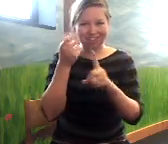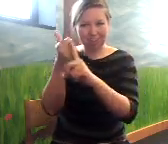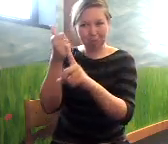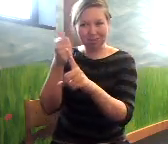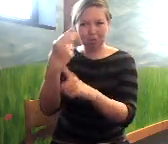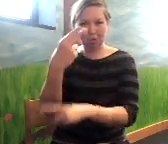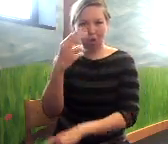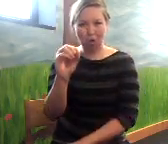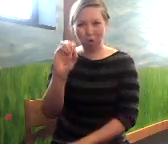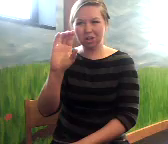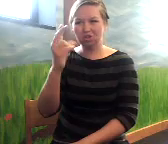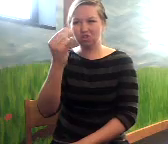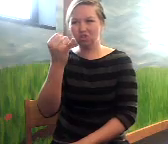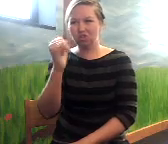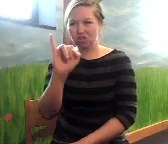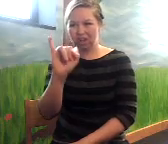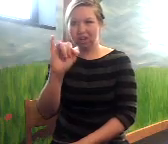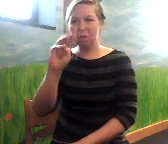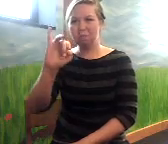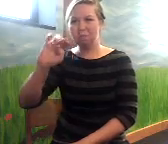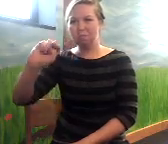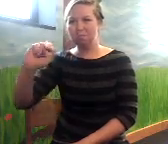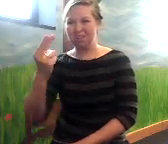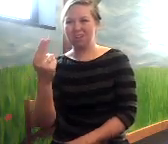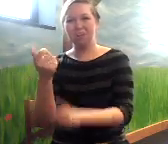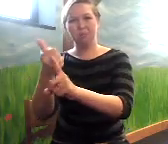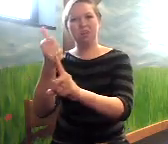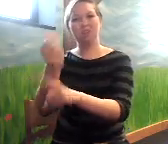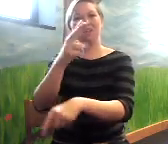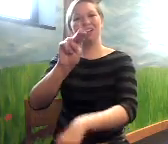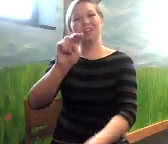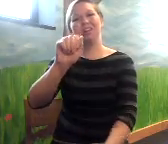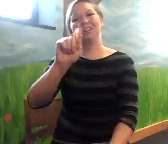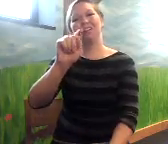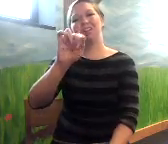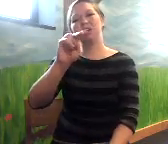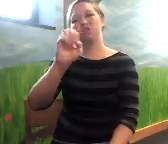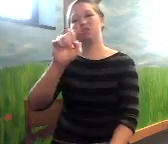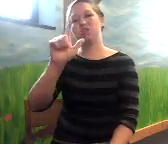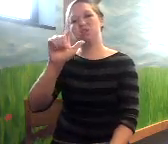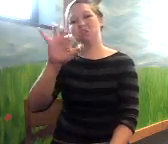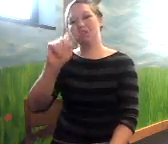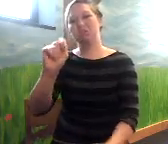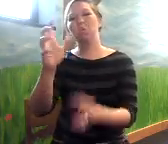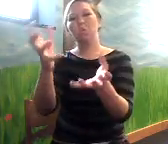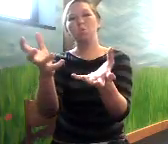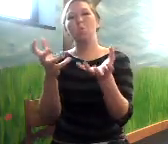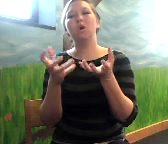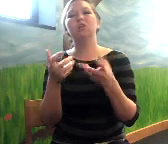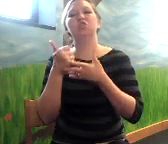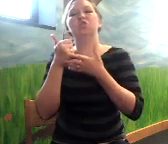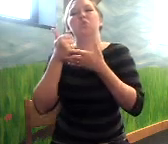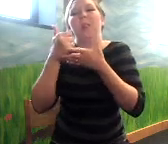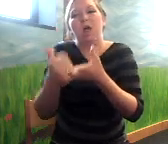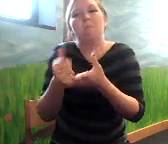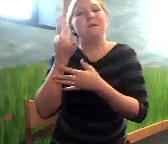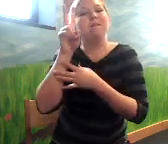from imperialist occupation. And that this had been going on, then with the